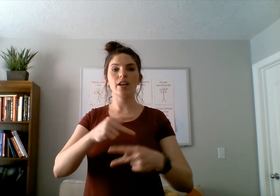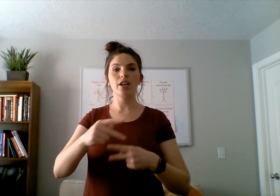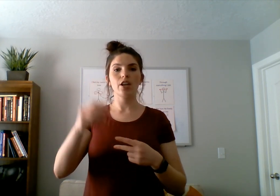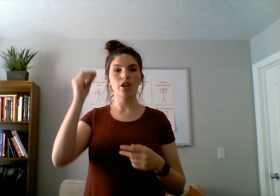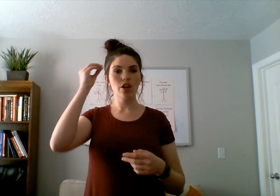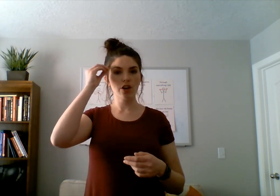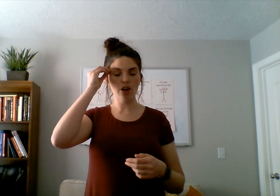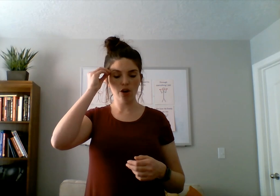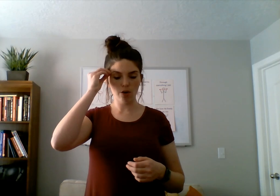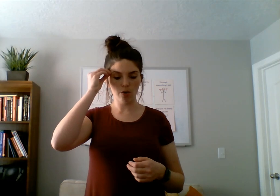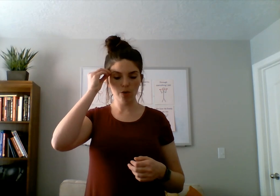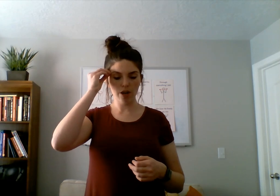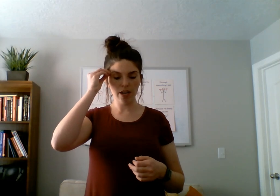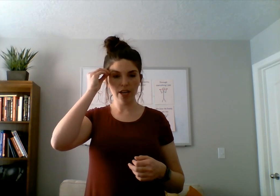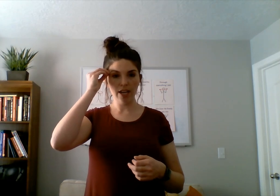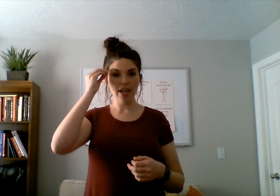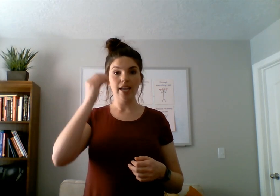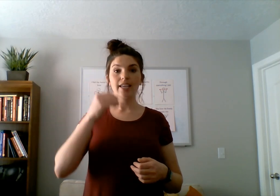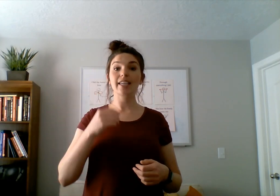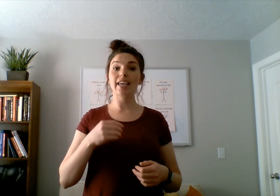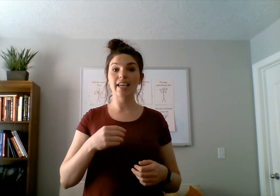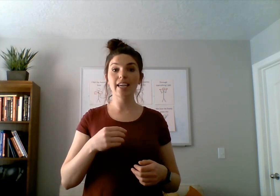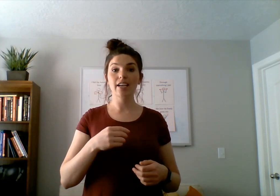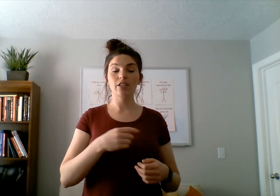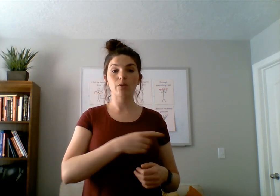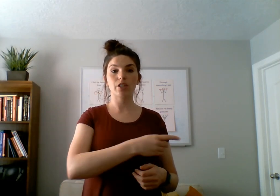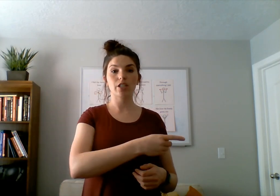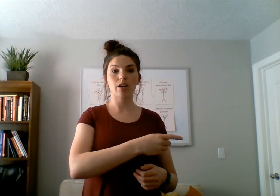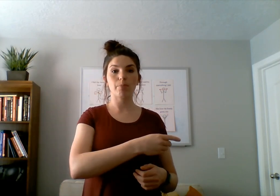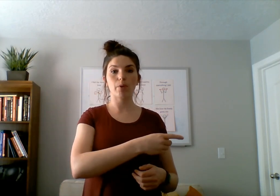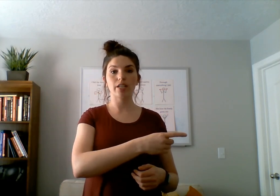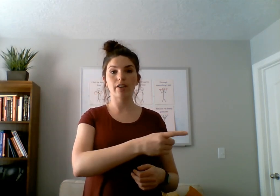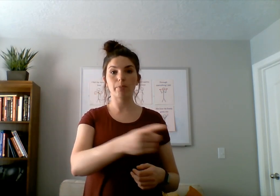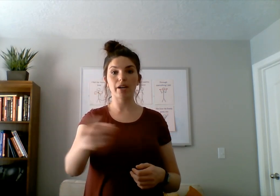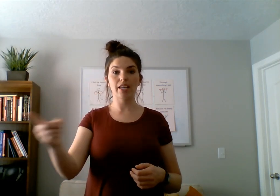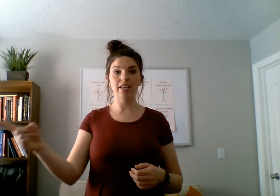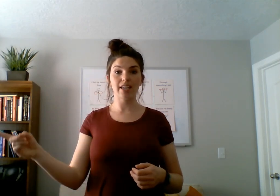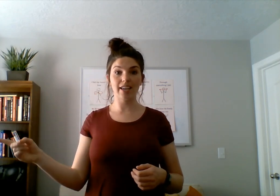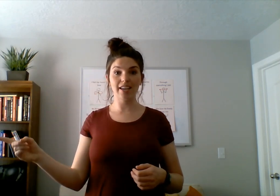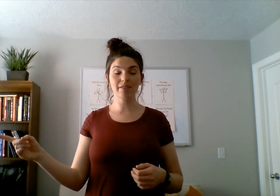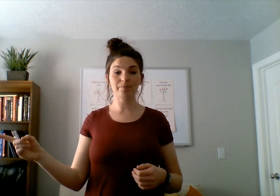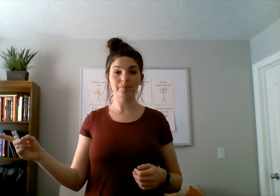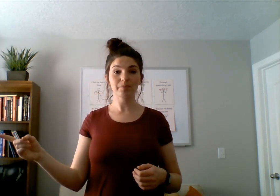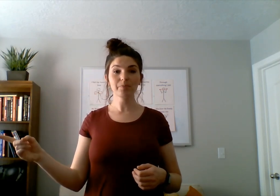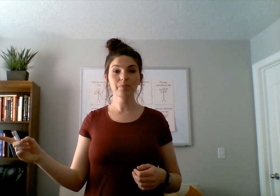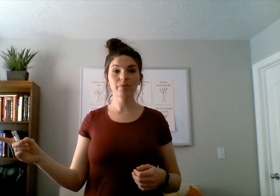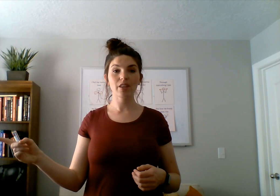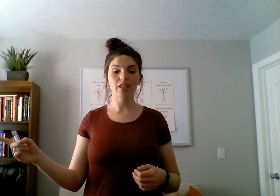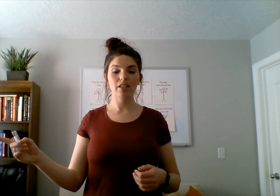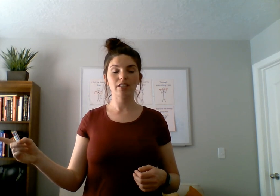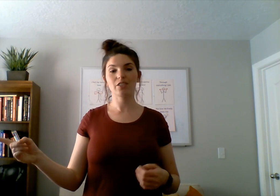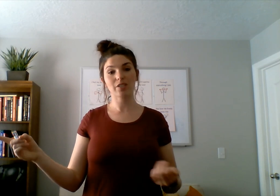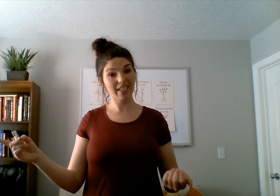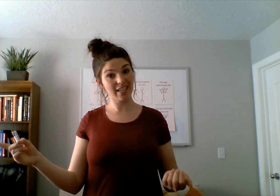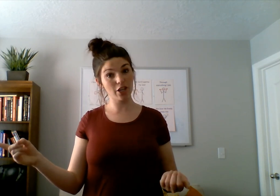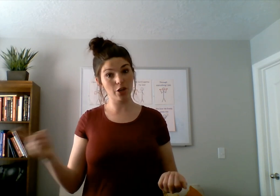know. Ye. So we're just going to point to everybody. Ye. So it's like saying you.